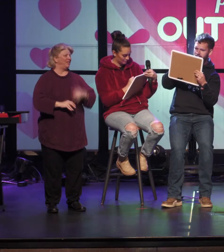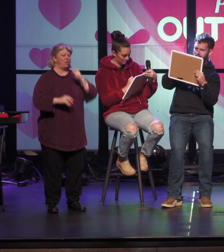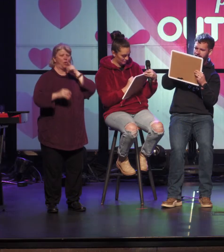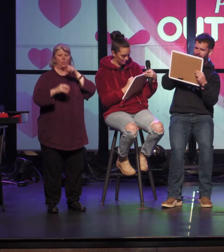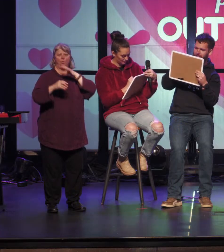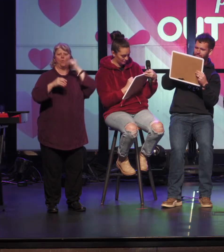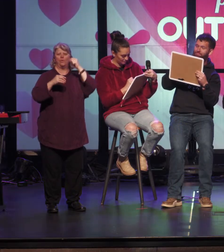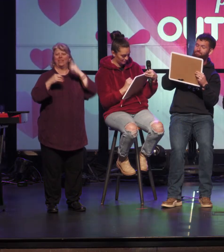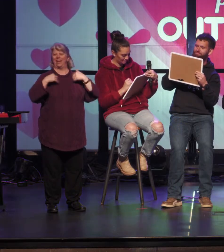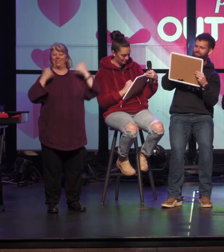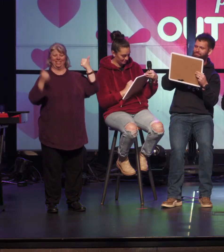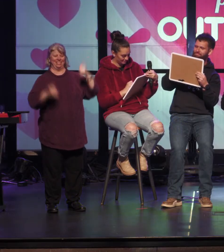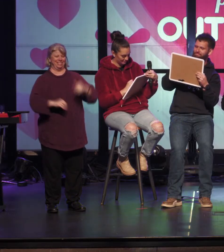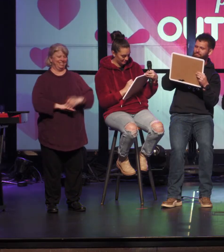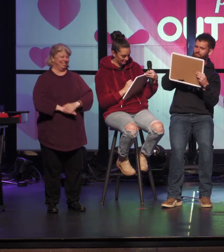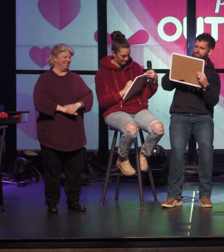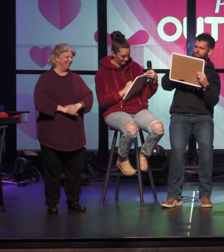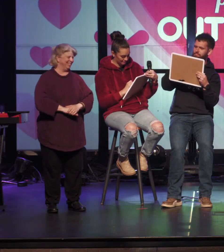and younger. I don't know.